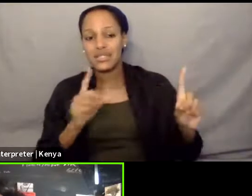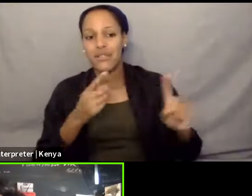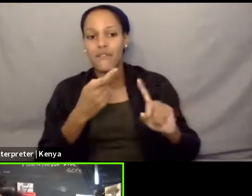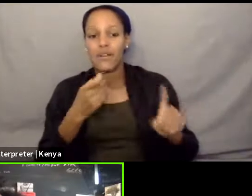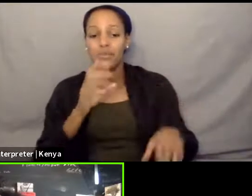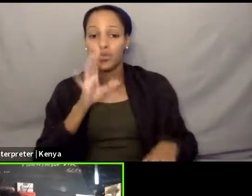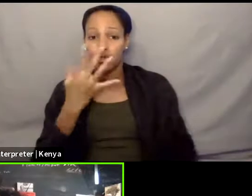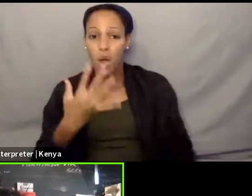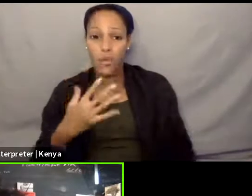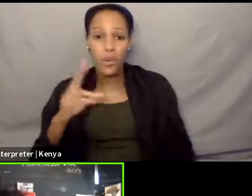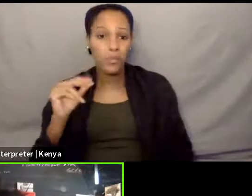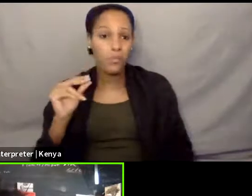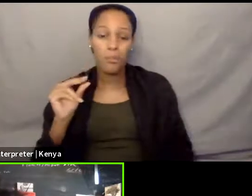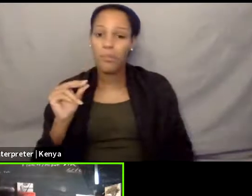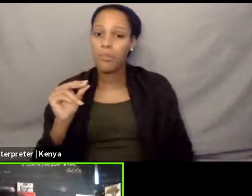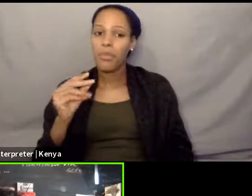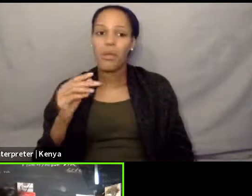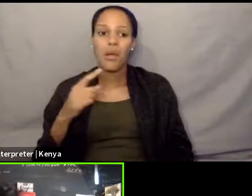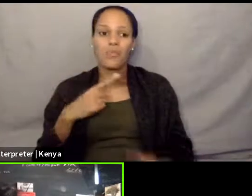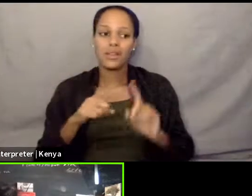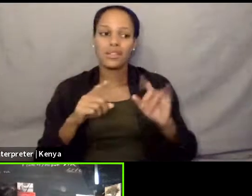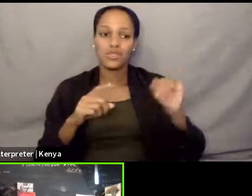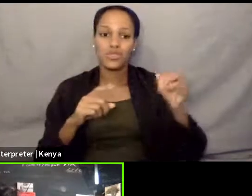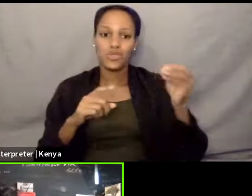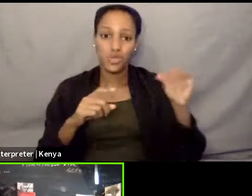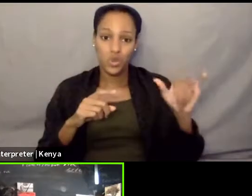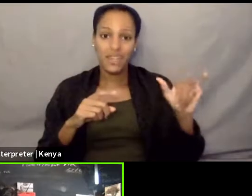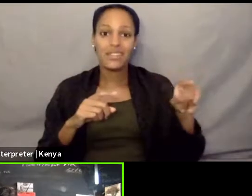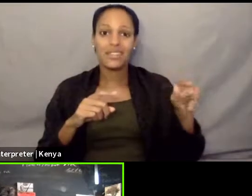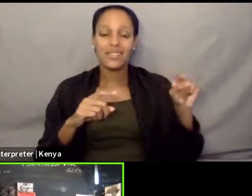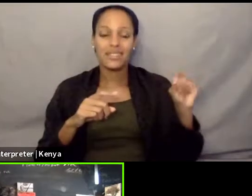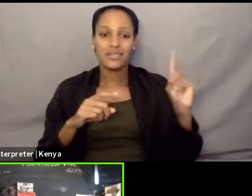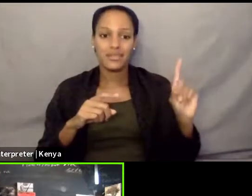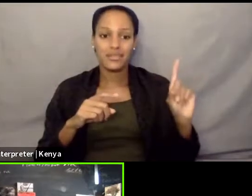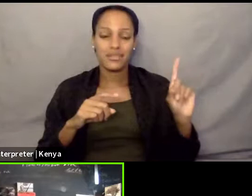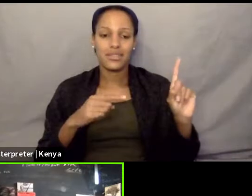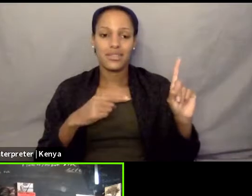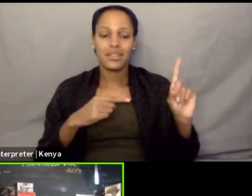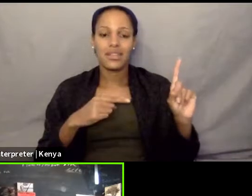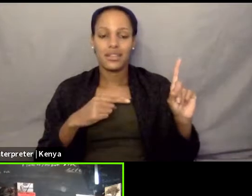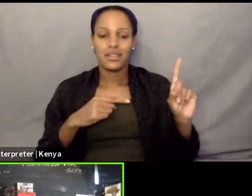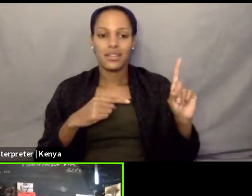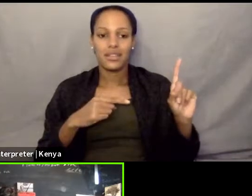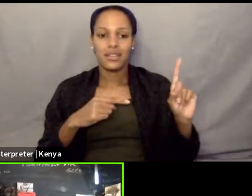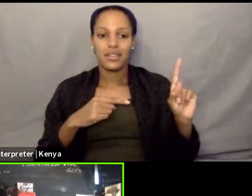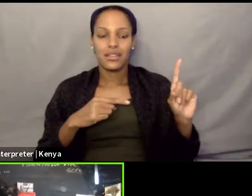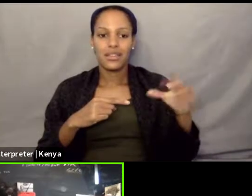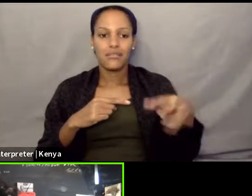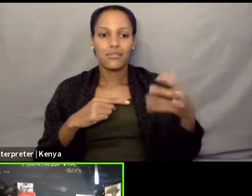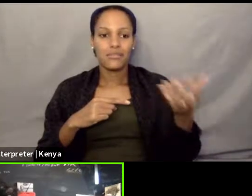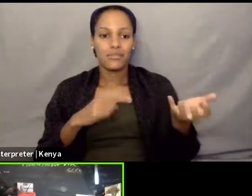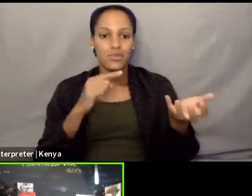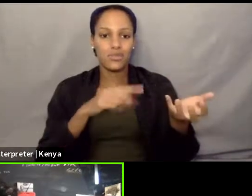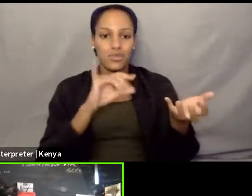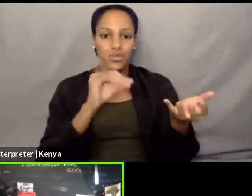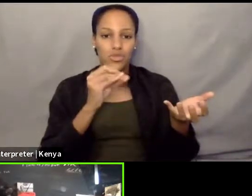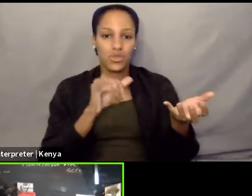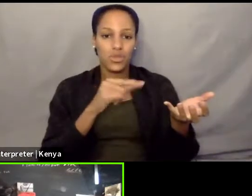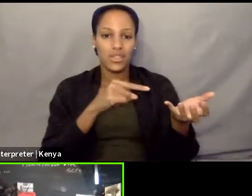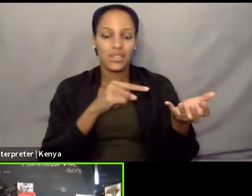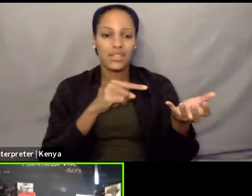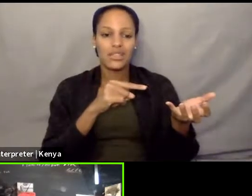sorrow. In fact, joy itself, you know, and I kind of follow Zadie Smith on this.